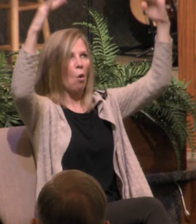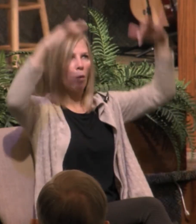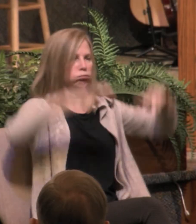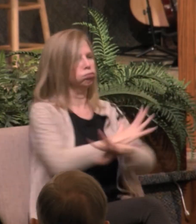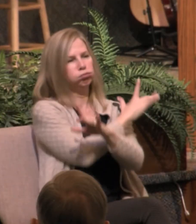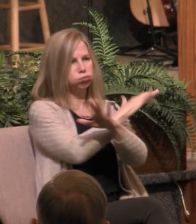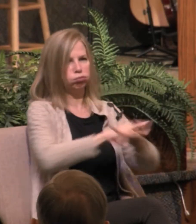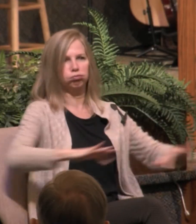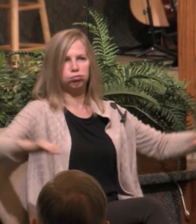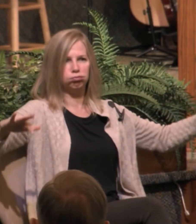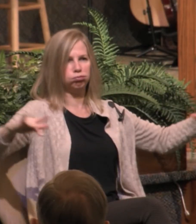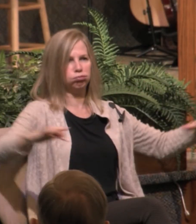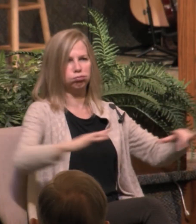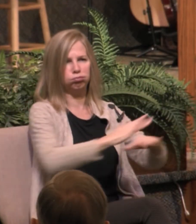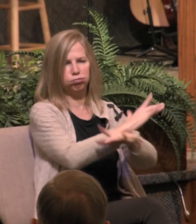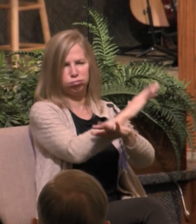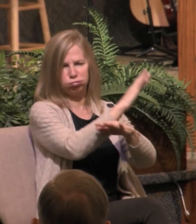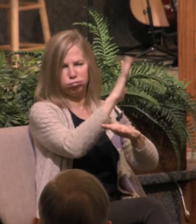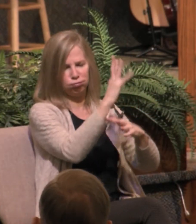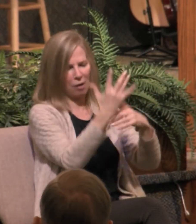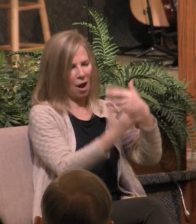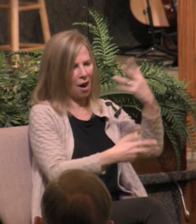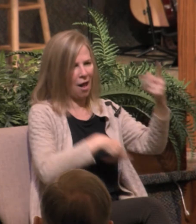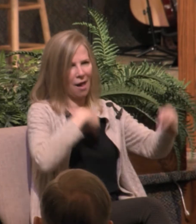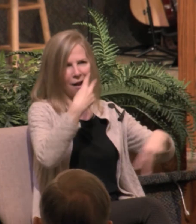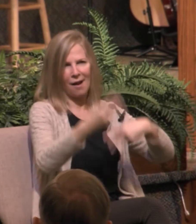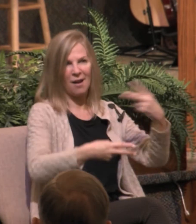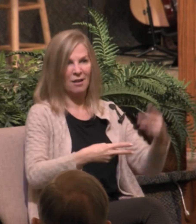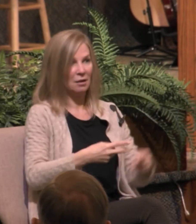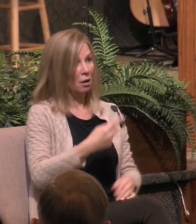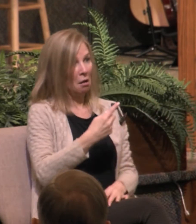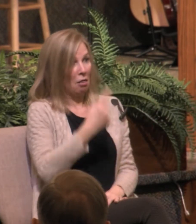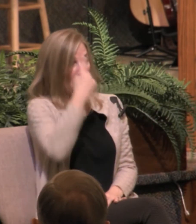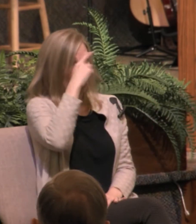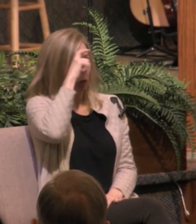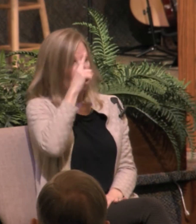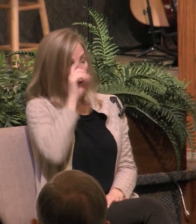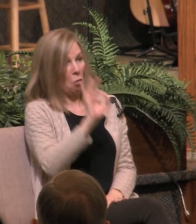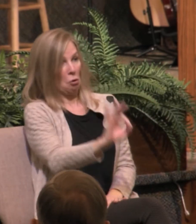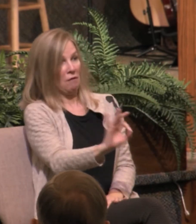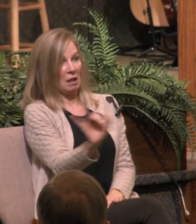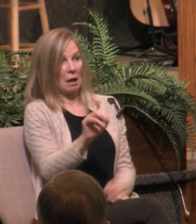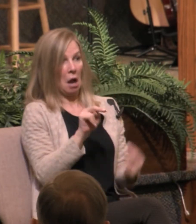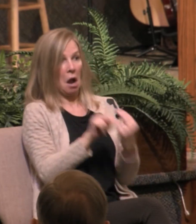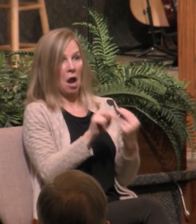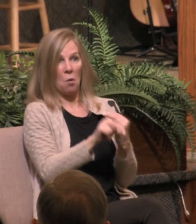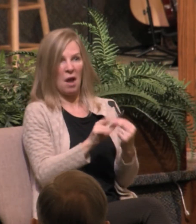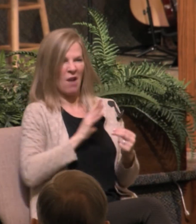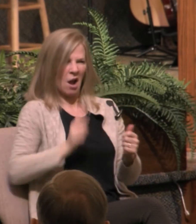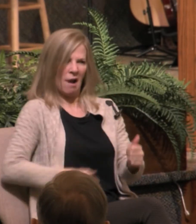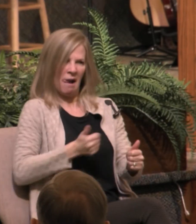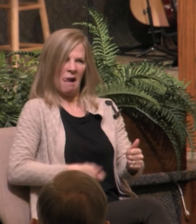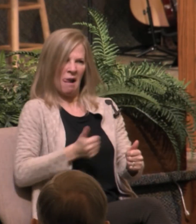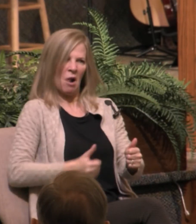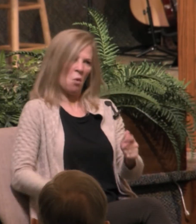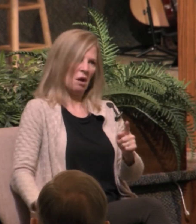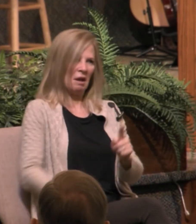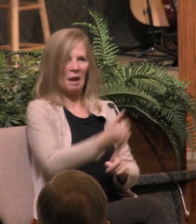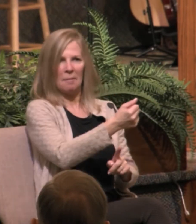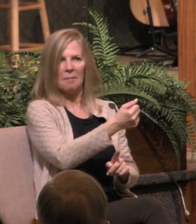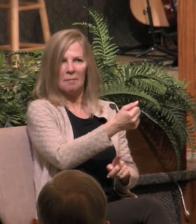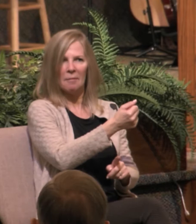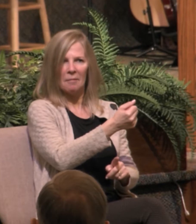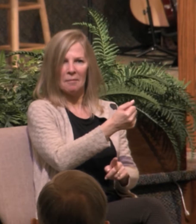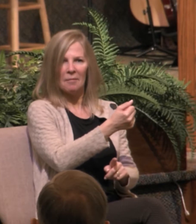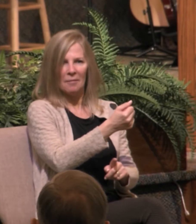The Egyptians saw the waters open wide, and for them it was like a highway. Perfect. We'll go get them.